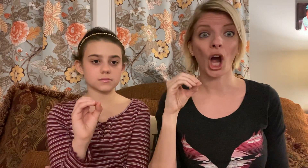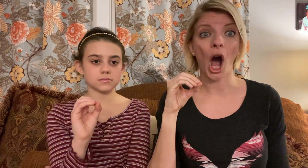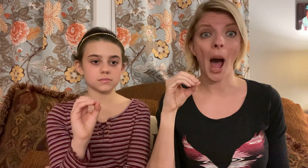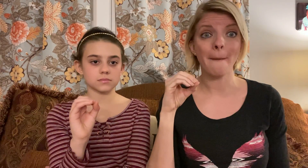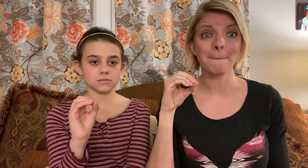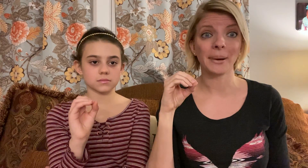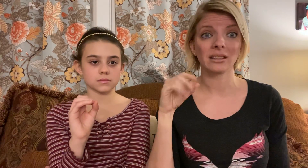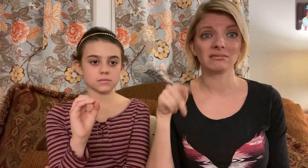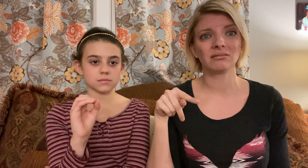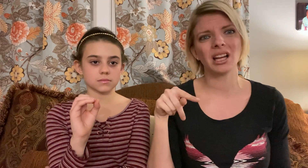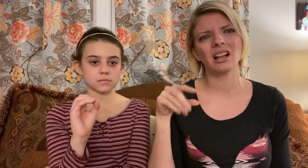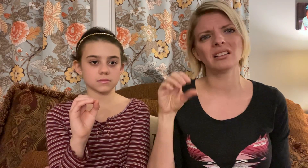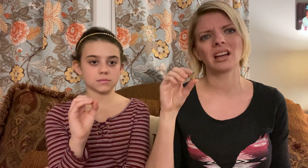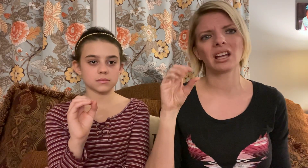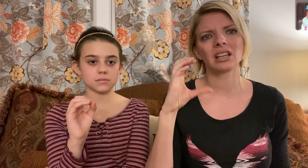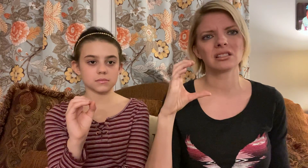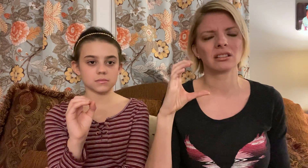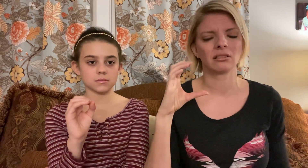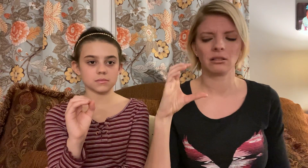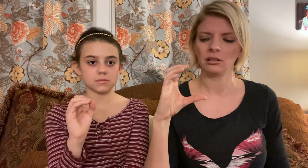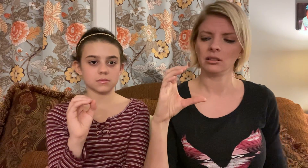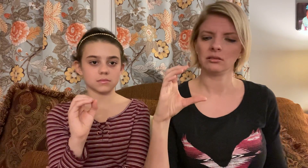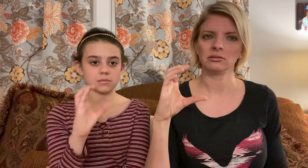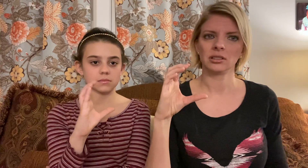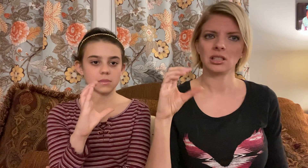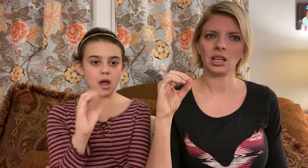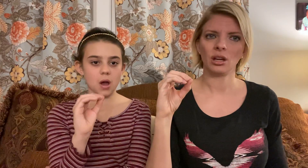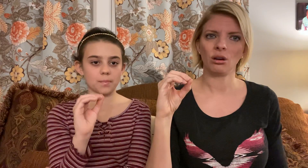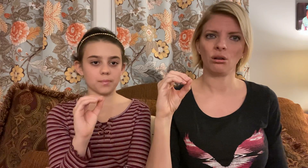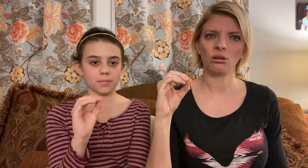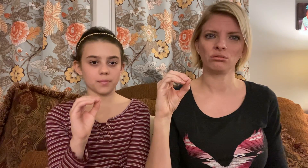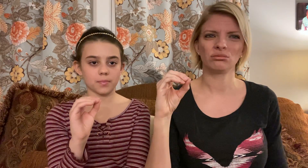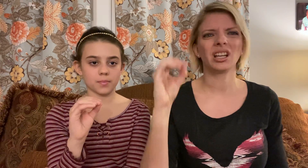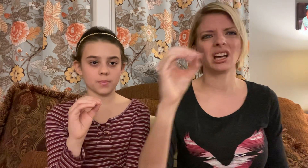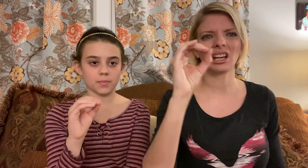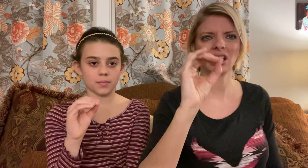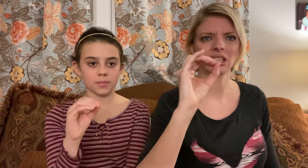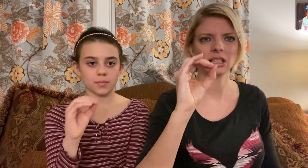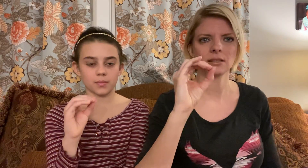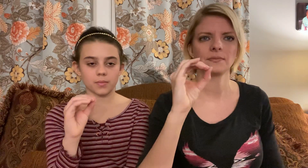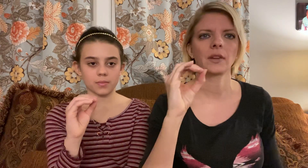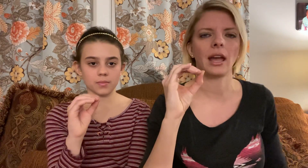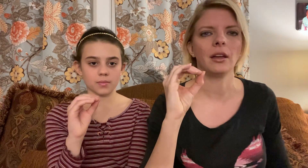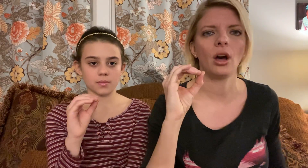cop? Well, I guess. C-O. Yeah, kind of like this. Okay. O.